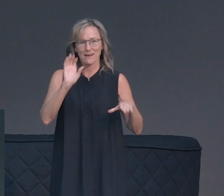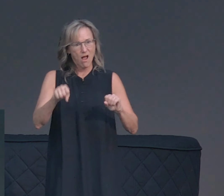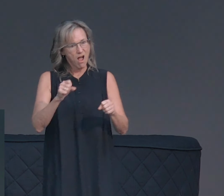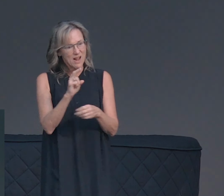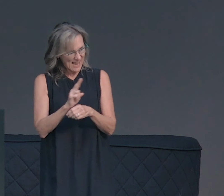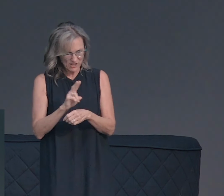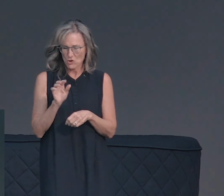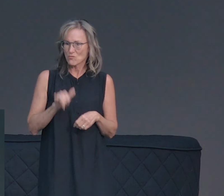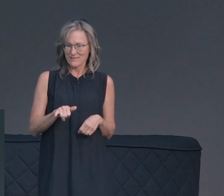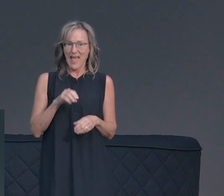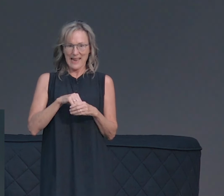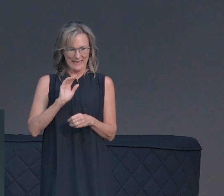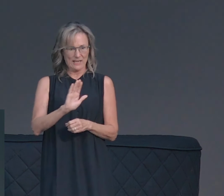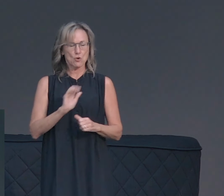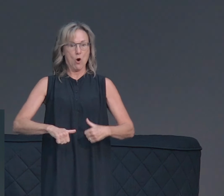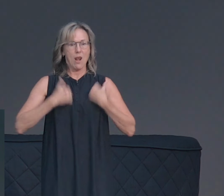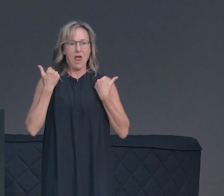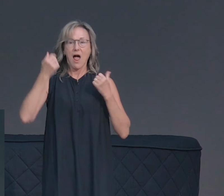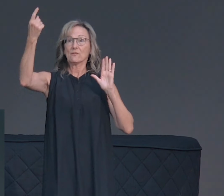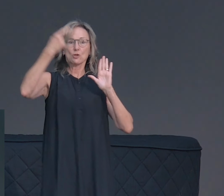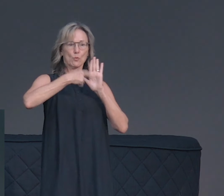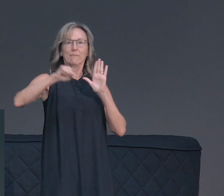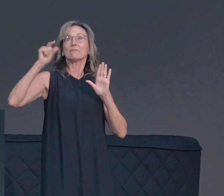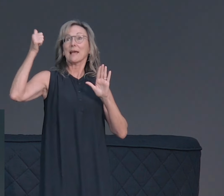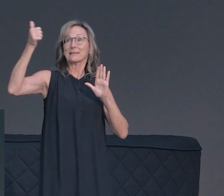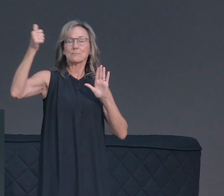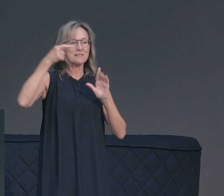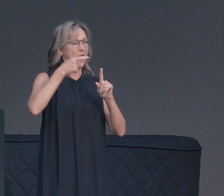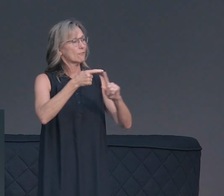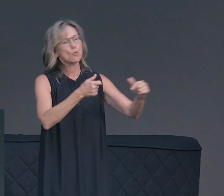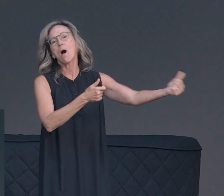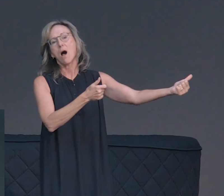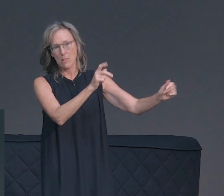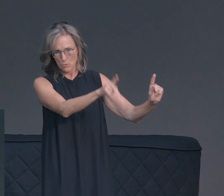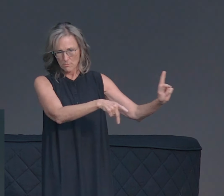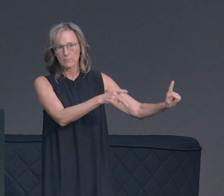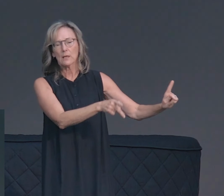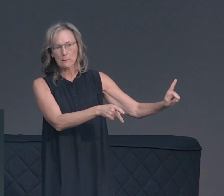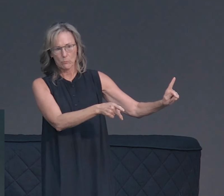reflect Himself to someone else?